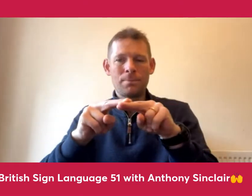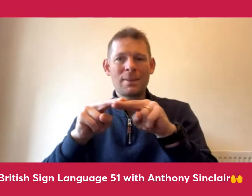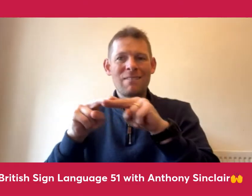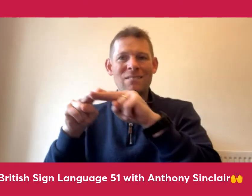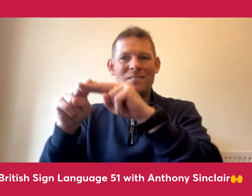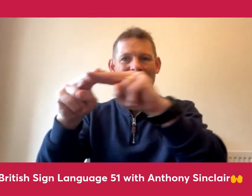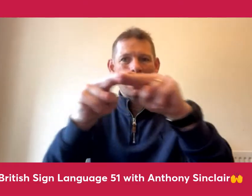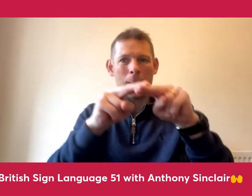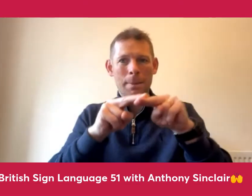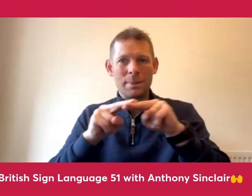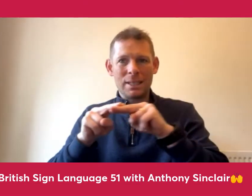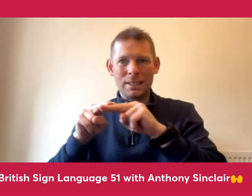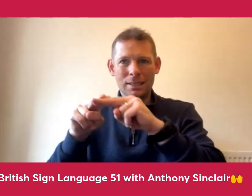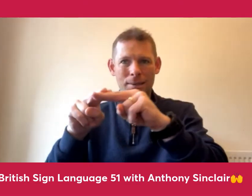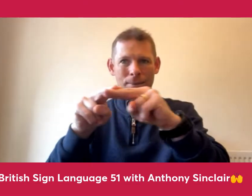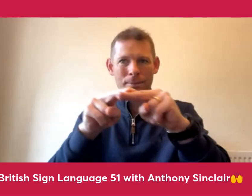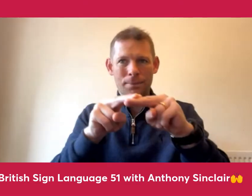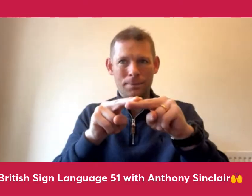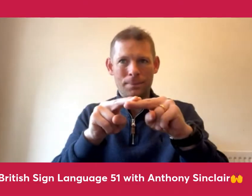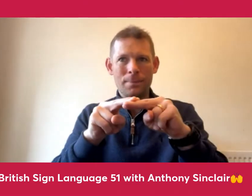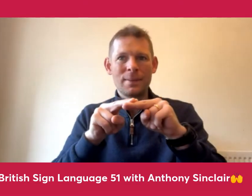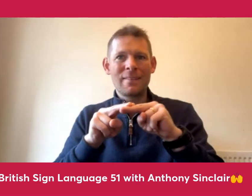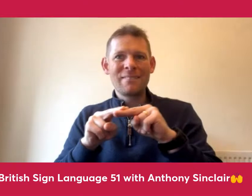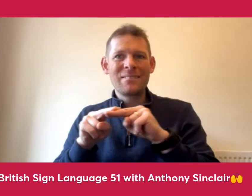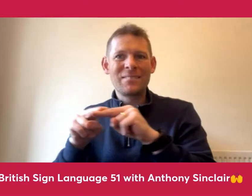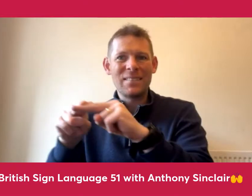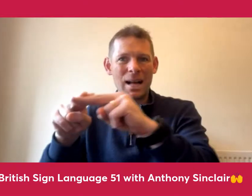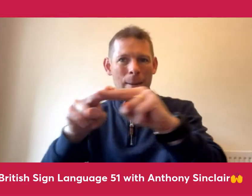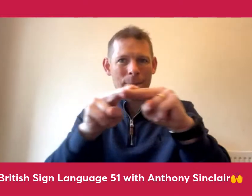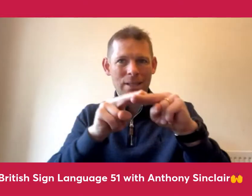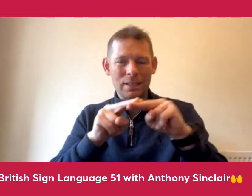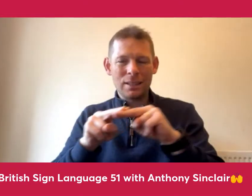want? So that's with family. If you're going on holiday with family,